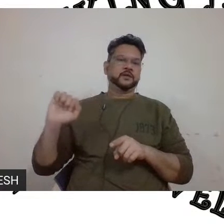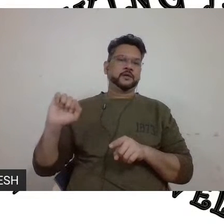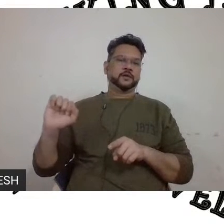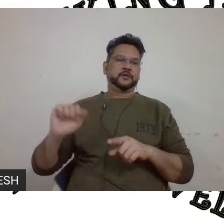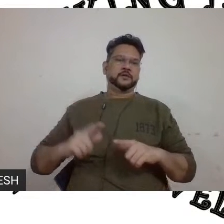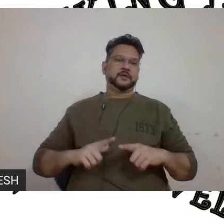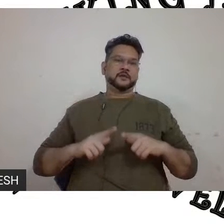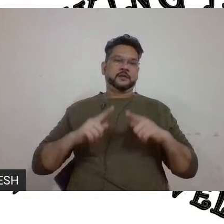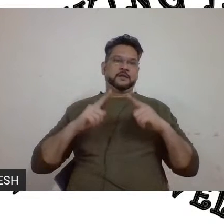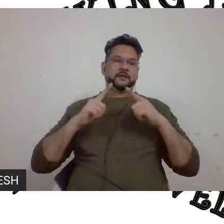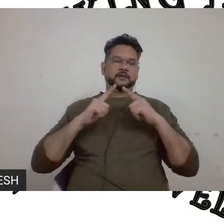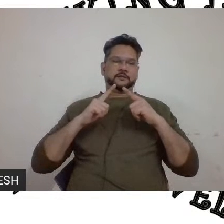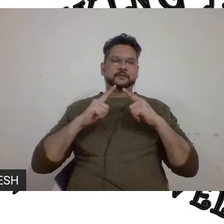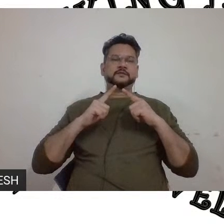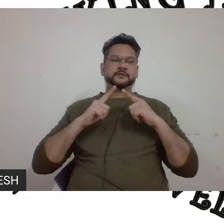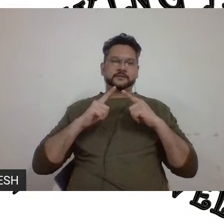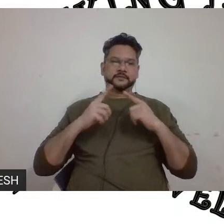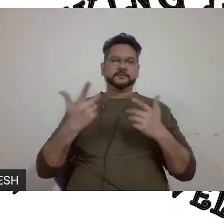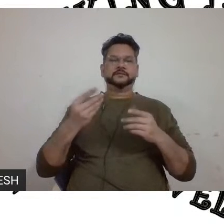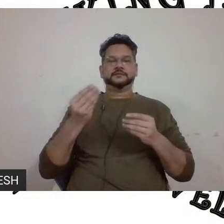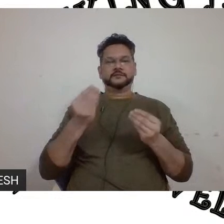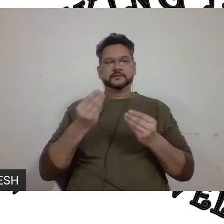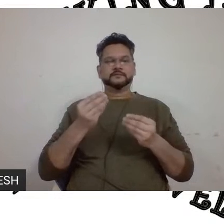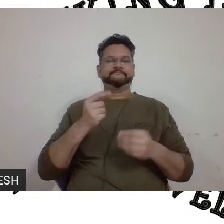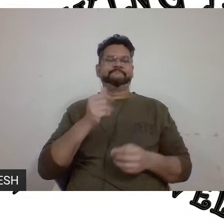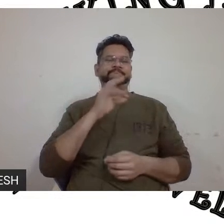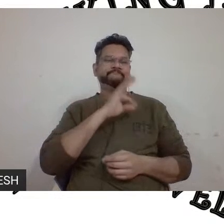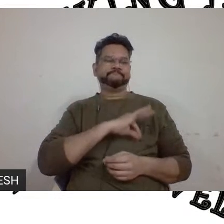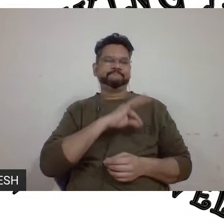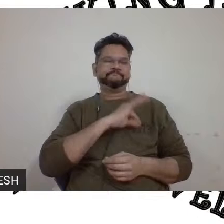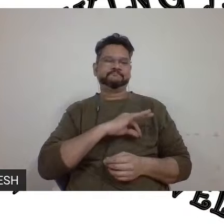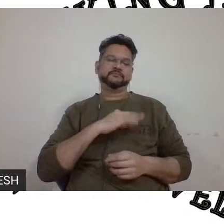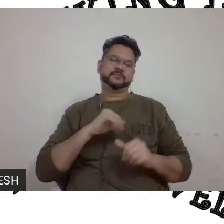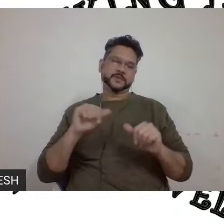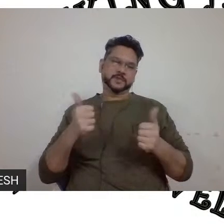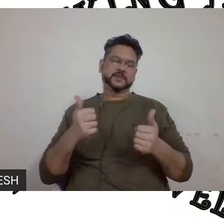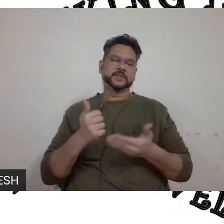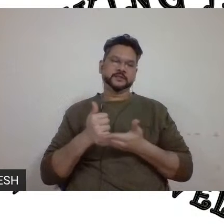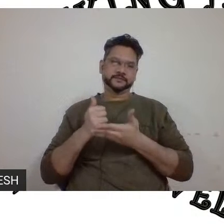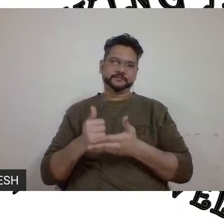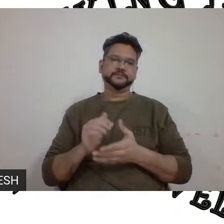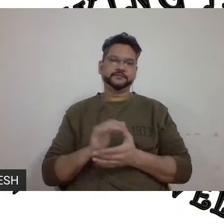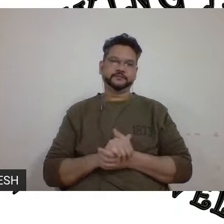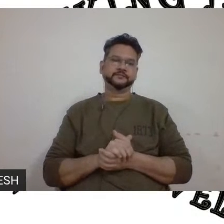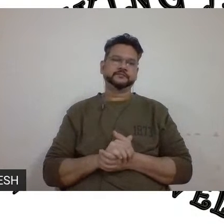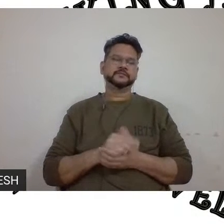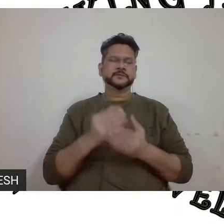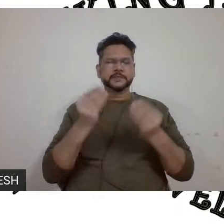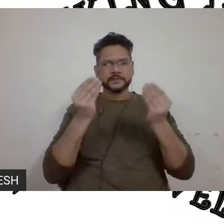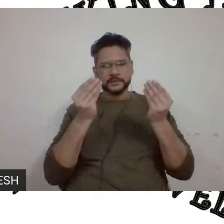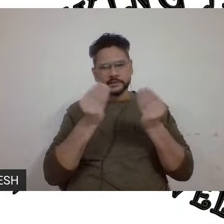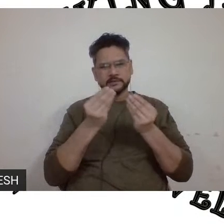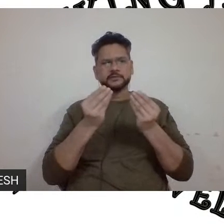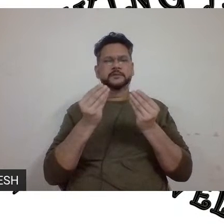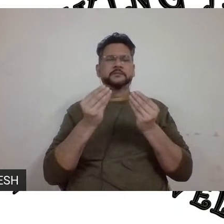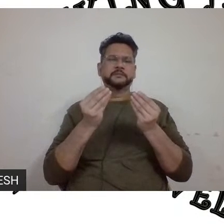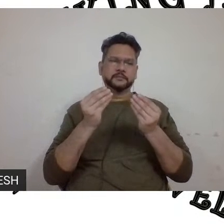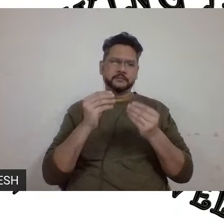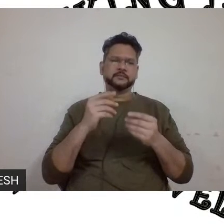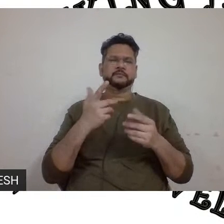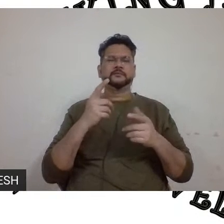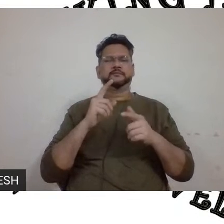life to get some economic activity. I'm just mentioning some economic activity